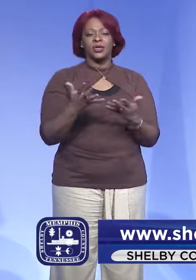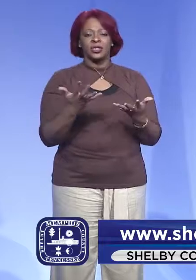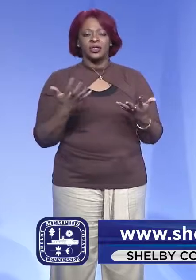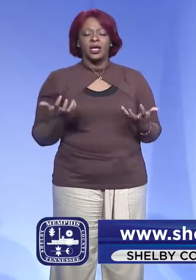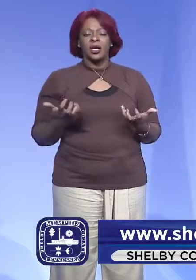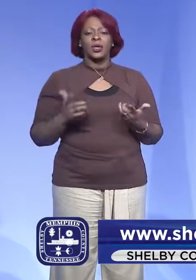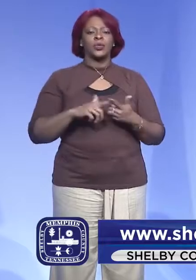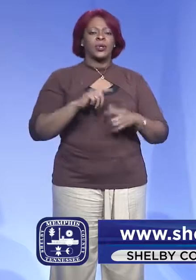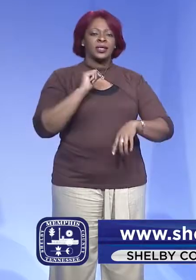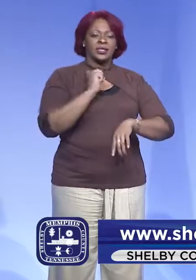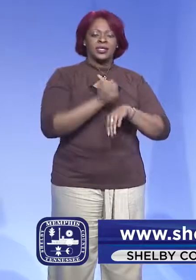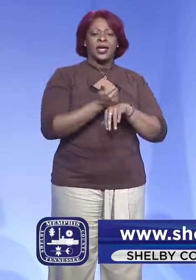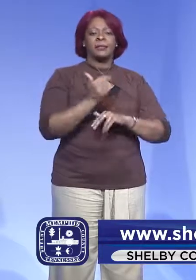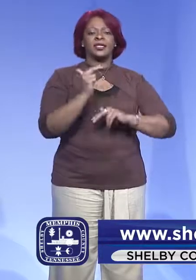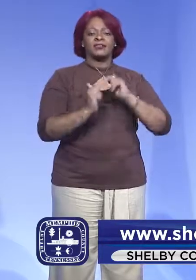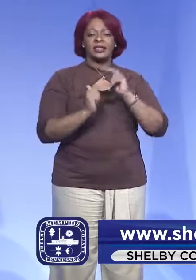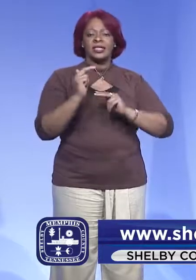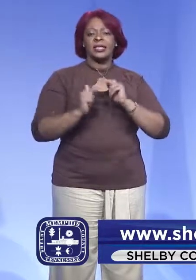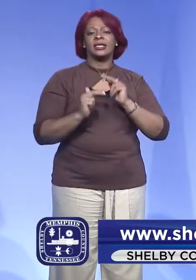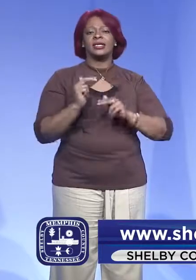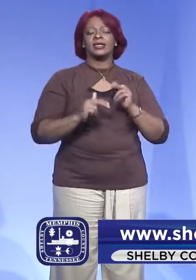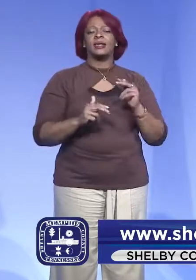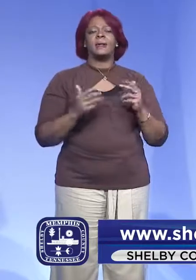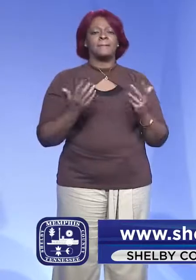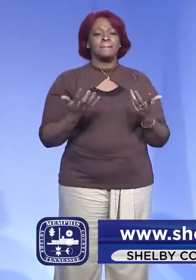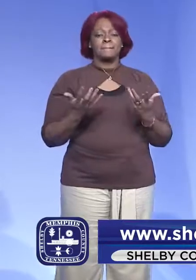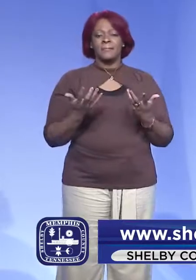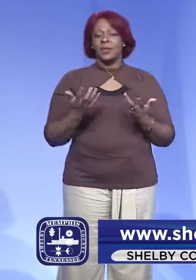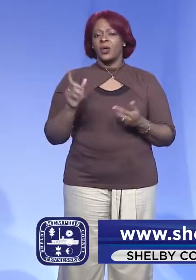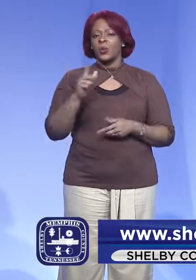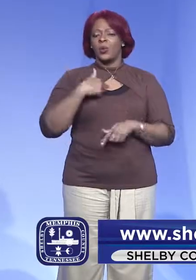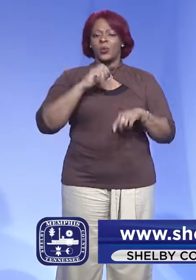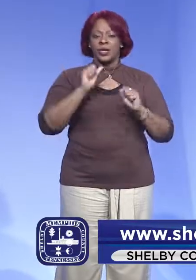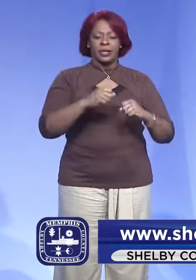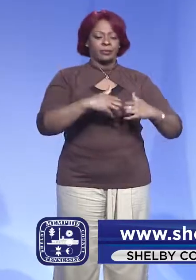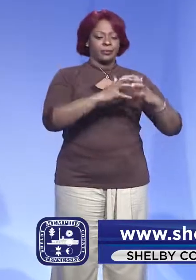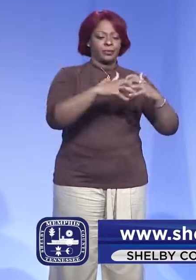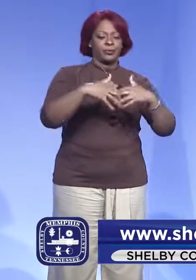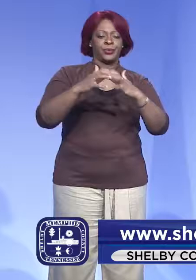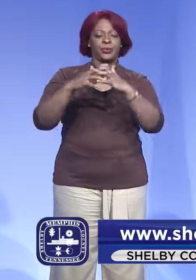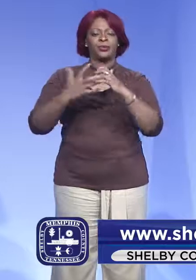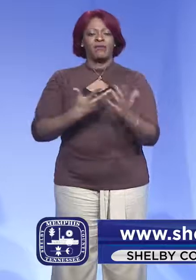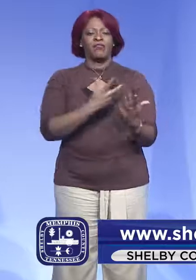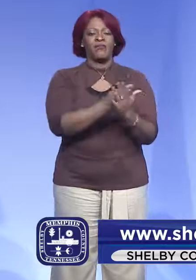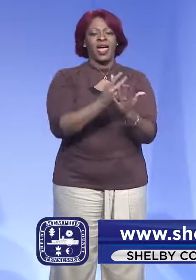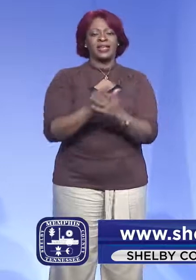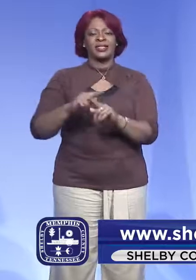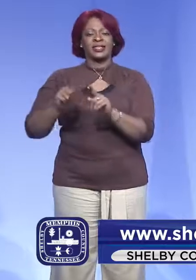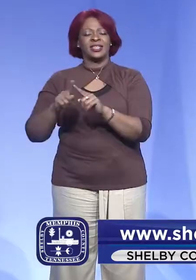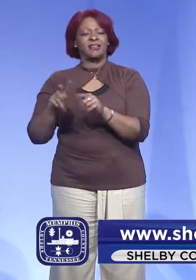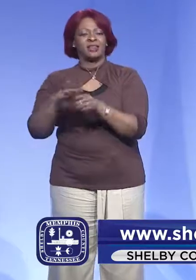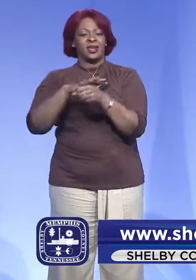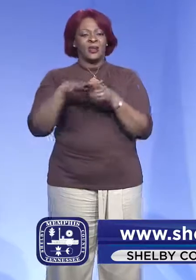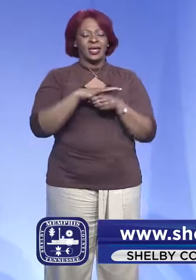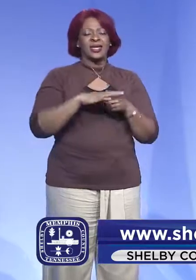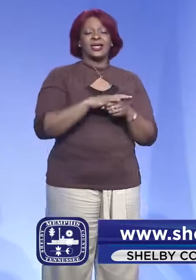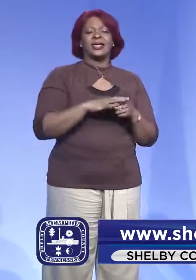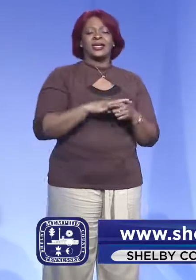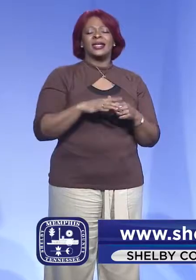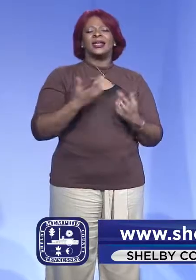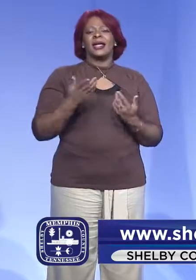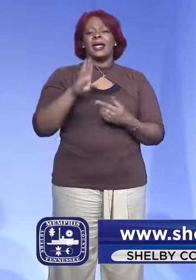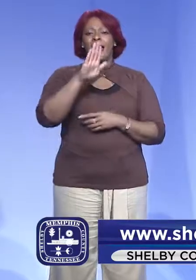to establish facilities to where we can administer the vaccine. In addition, there's the